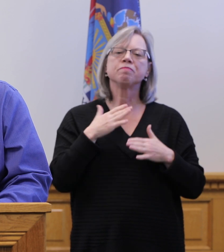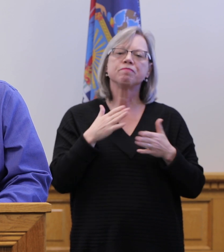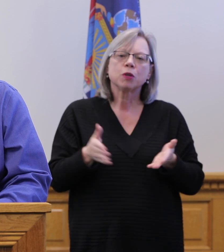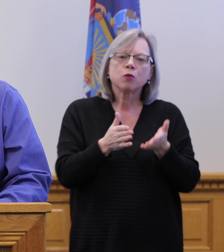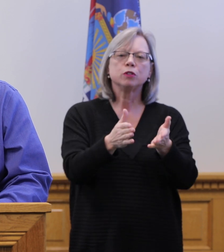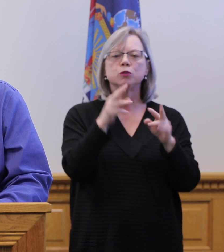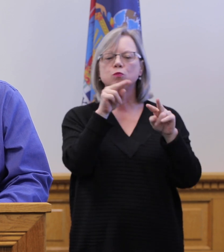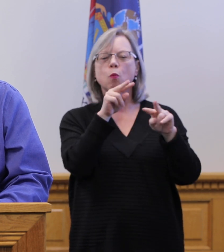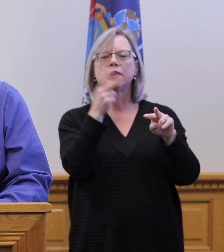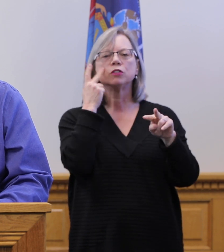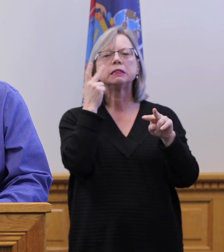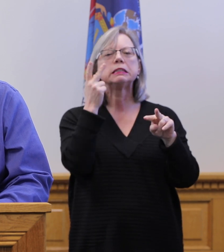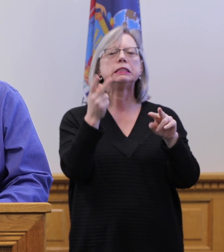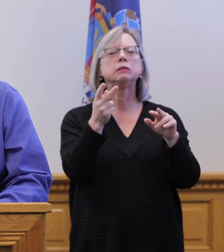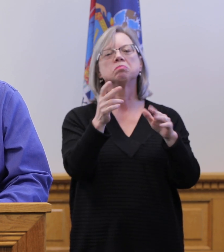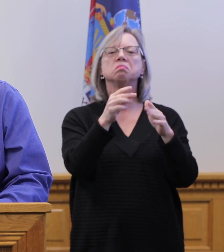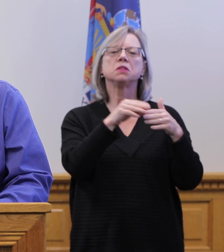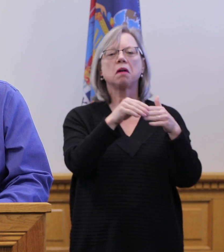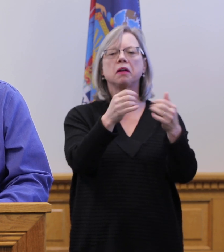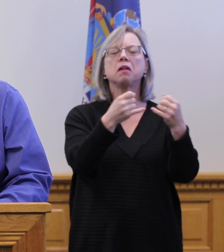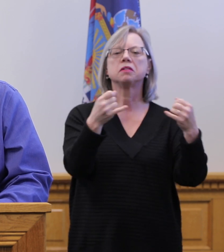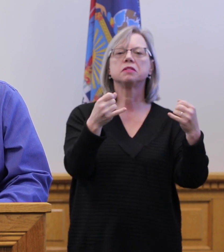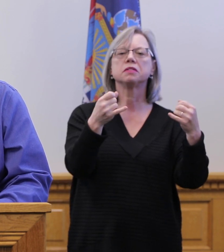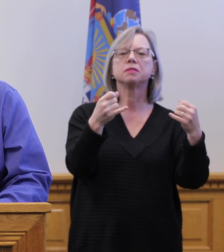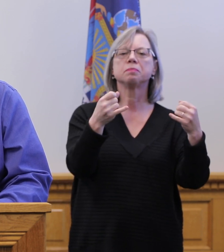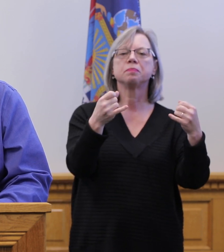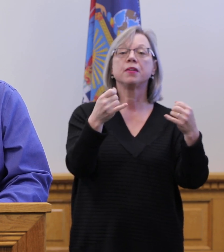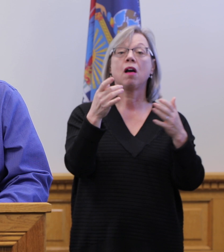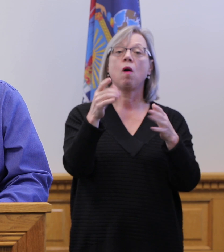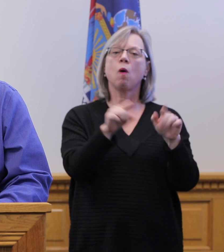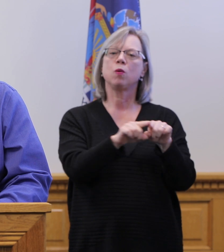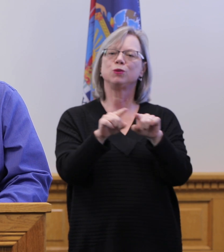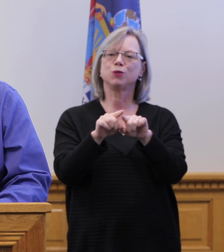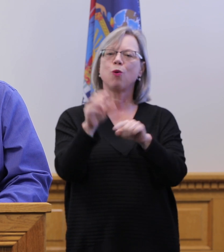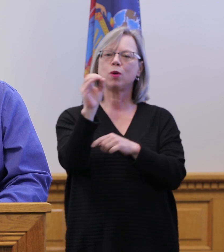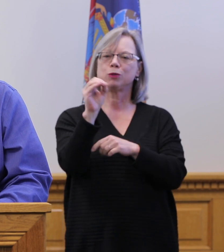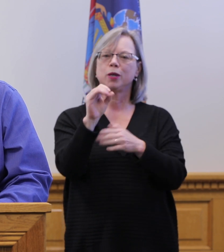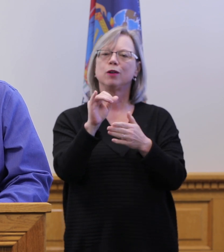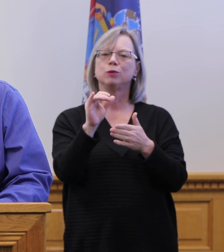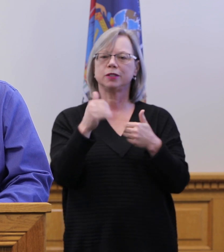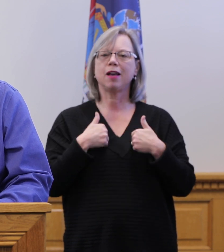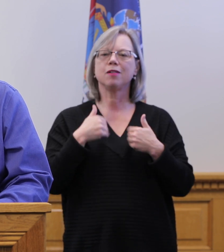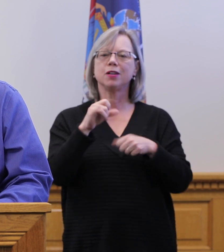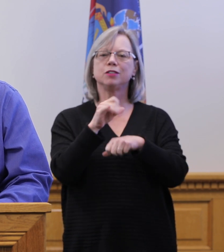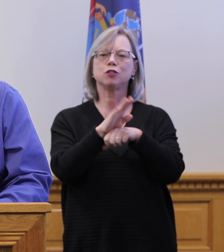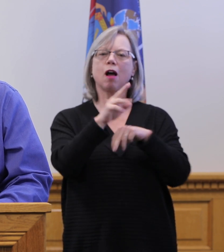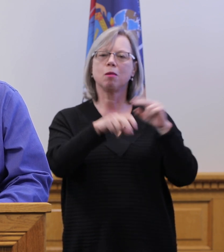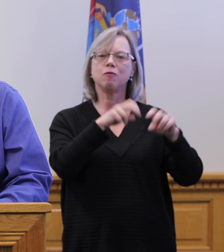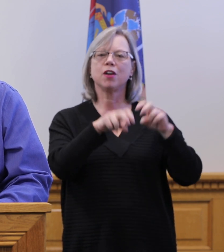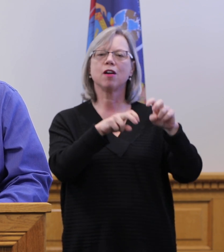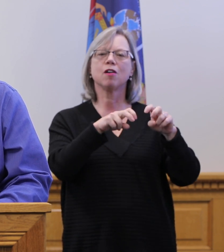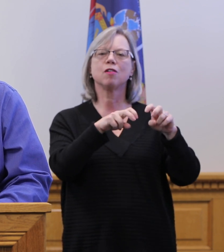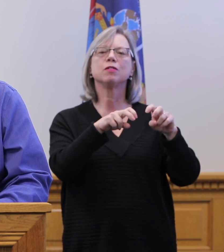the county government level, Oswego County Workforce New York is hosting another job fair. It is scheduled tomorrow from 1 to 4 p.m. at the